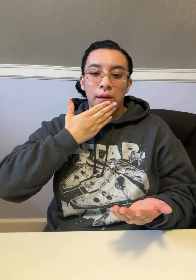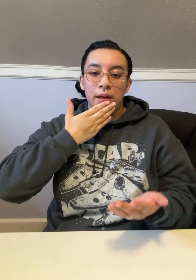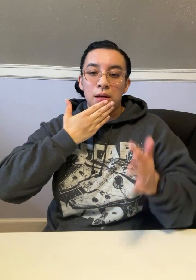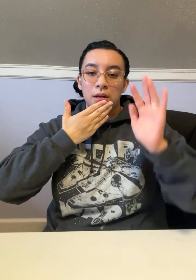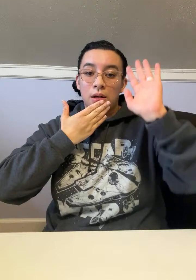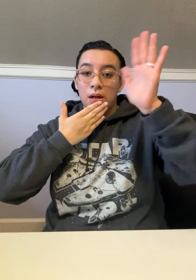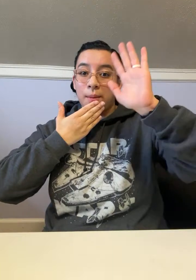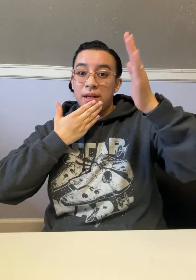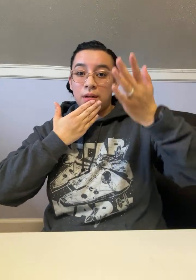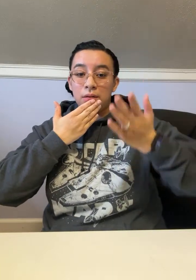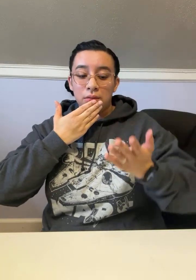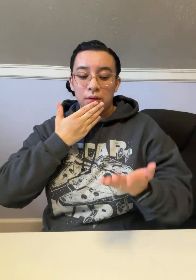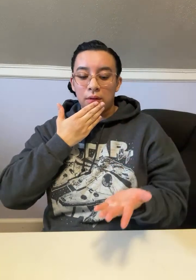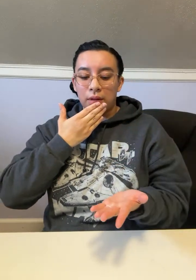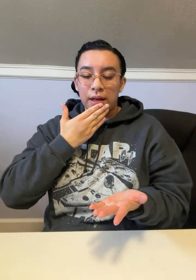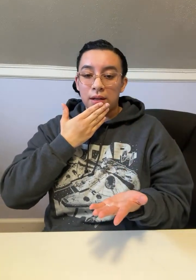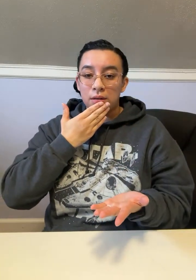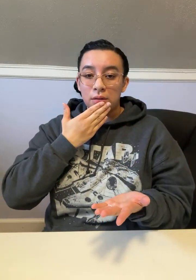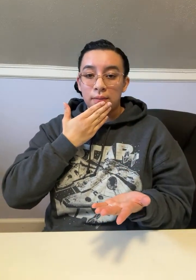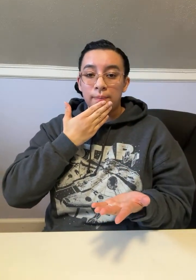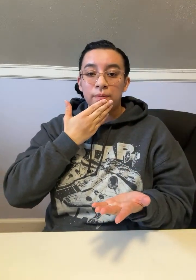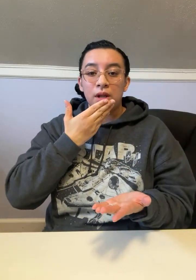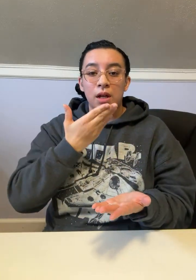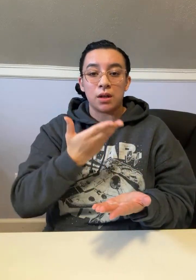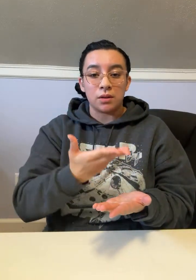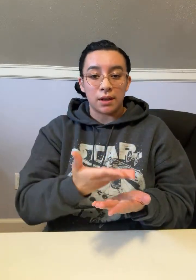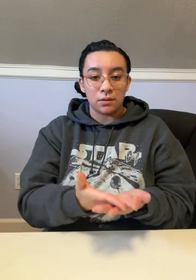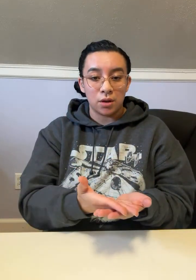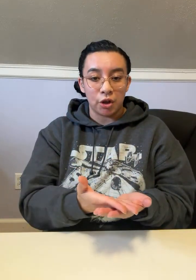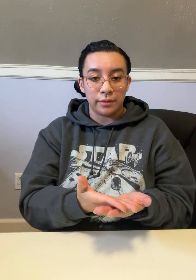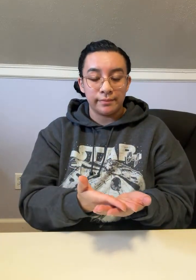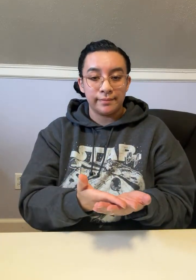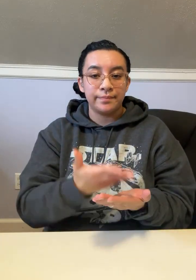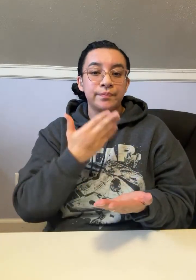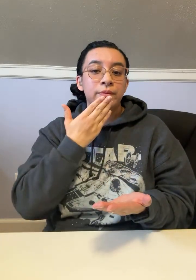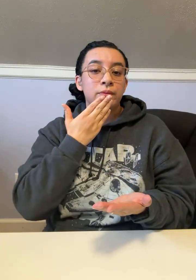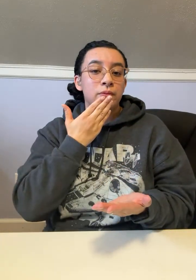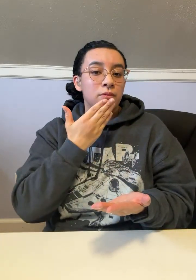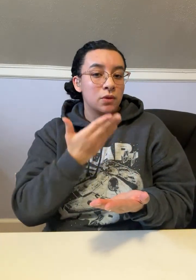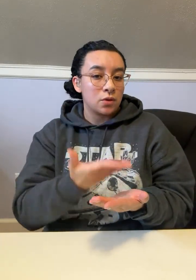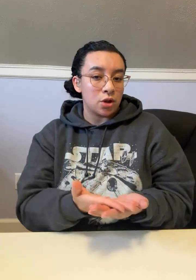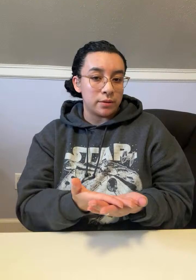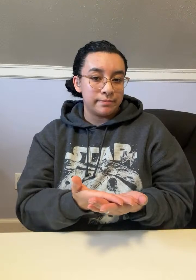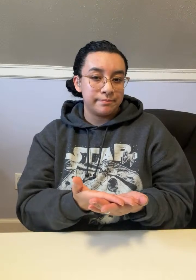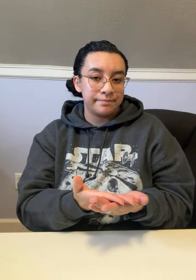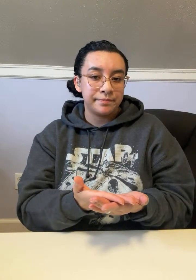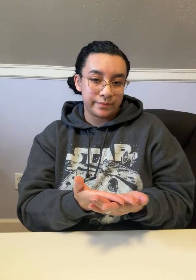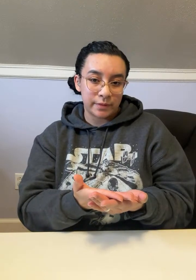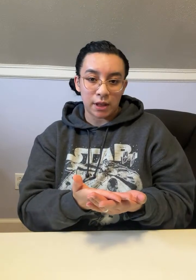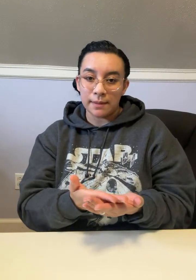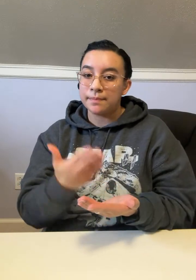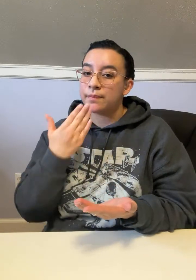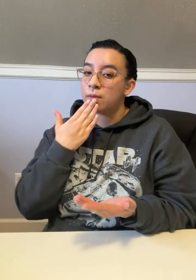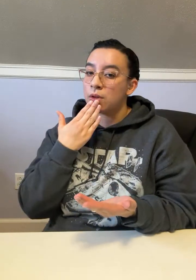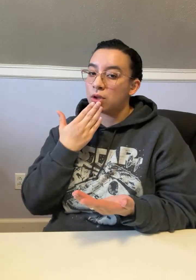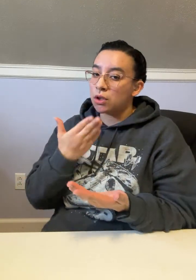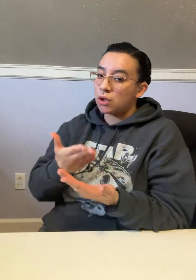Okay, non-dominant hand, right hand, and you go down. Good. Good. All right.